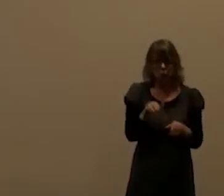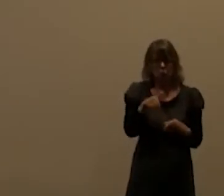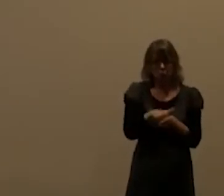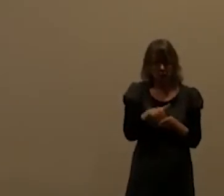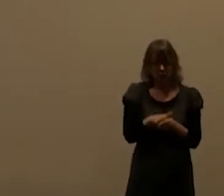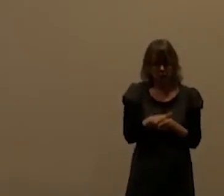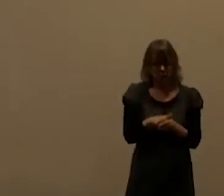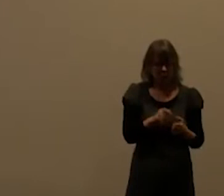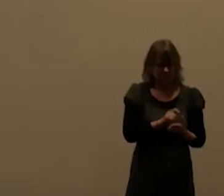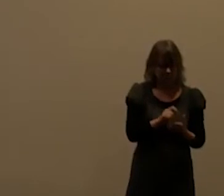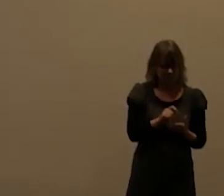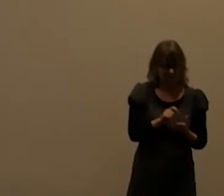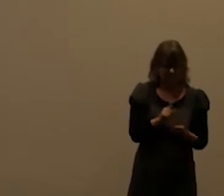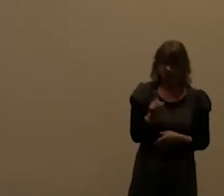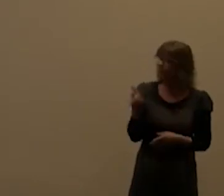go to